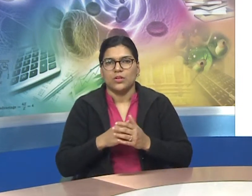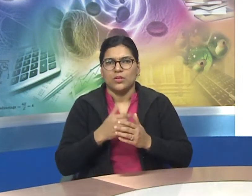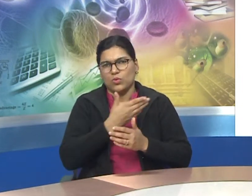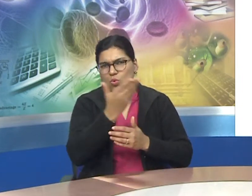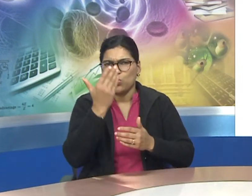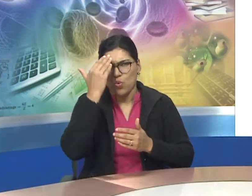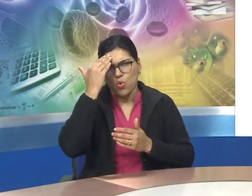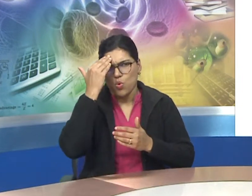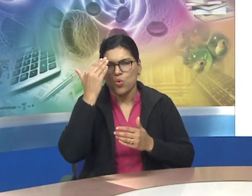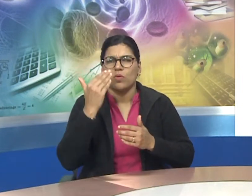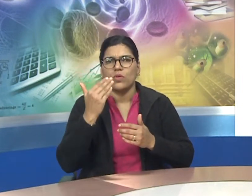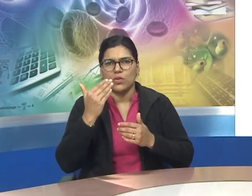This word is